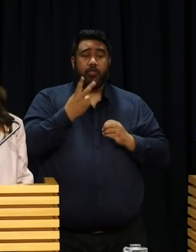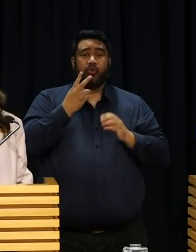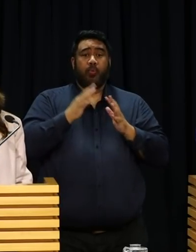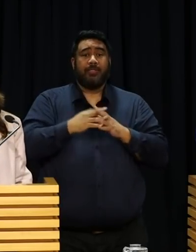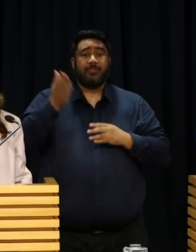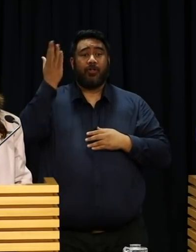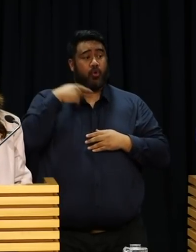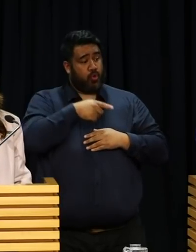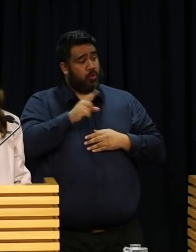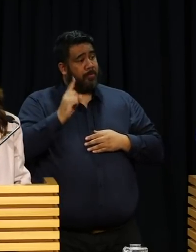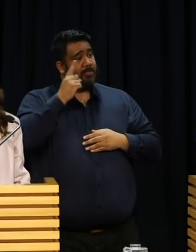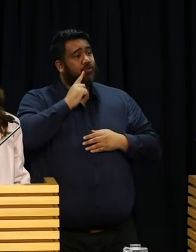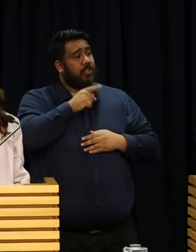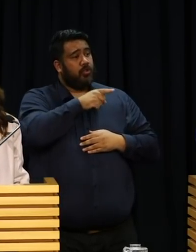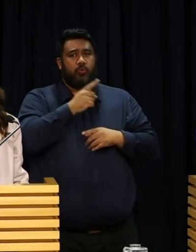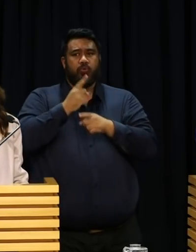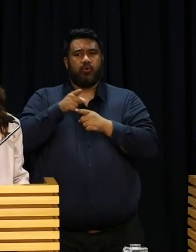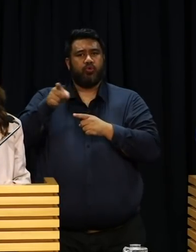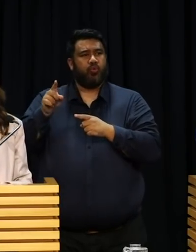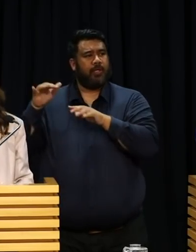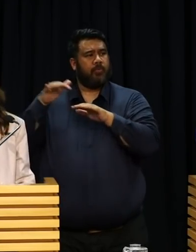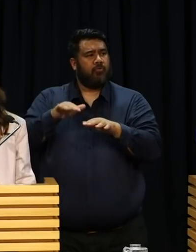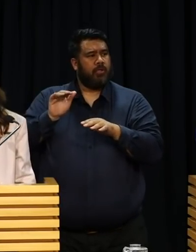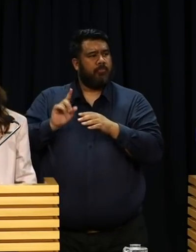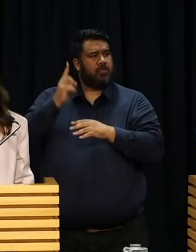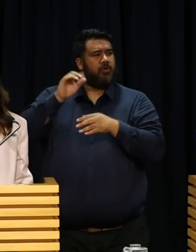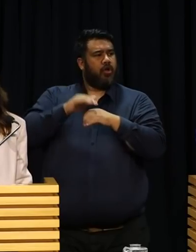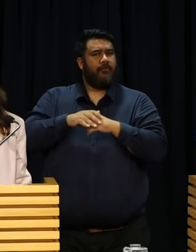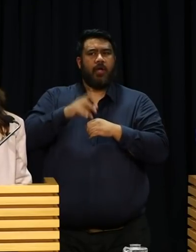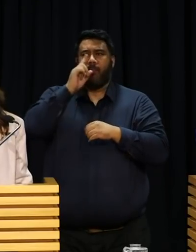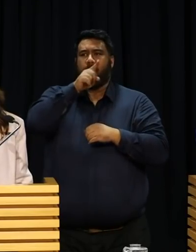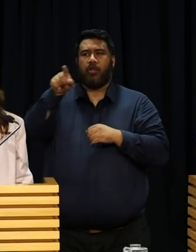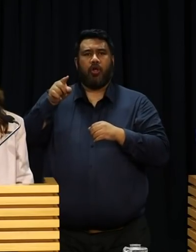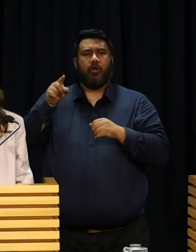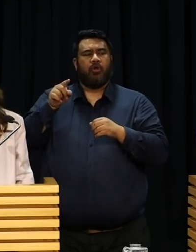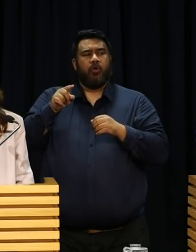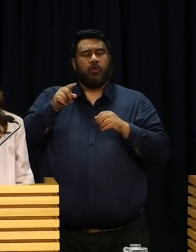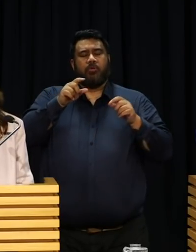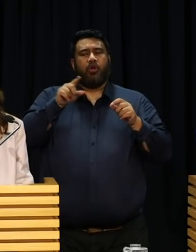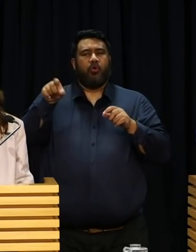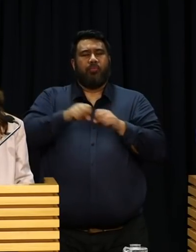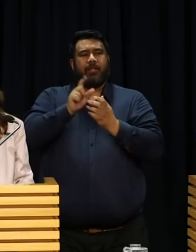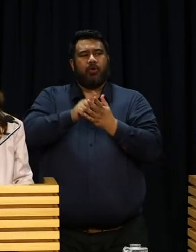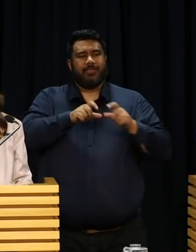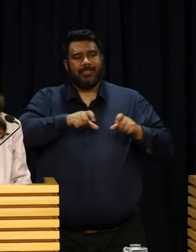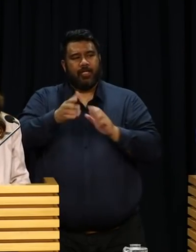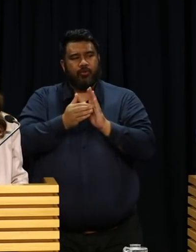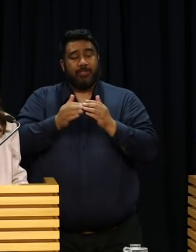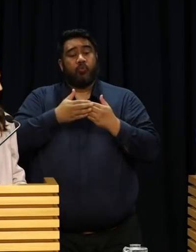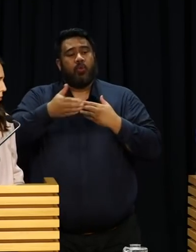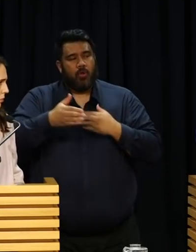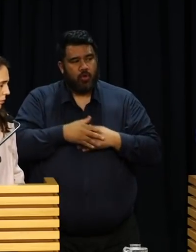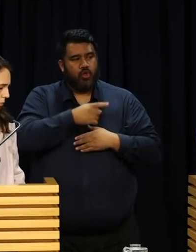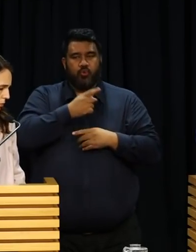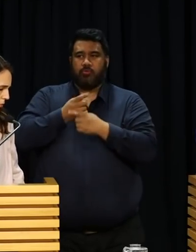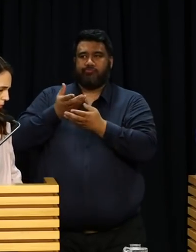been in discussions with the Immigration Minister about pathways to residency for overstayers. Is that on track to happen?